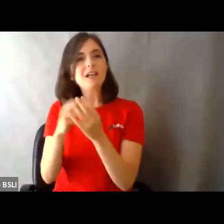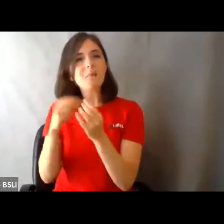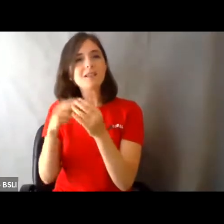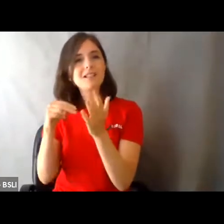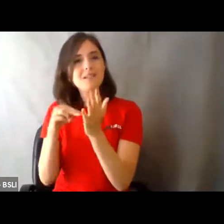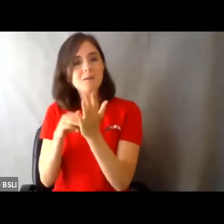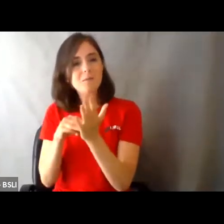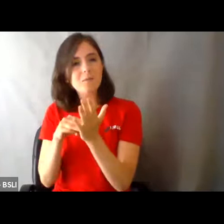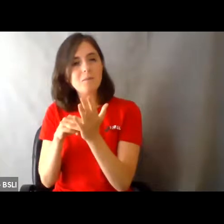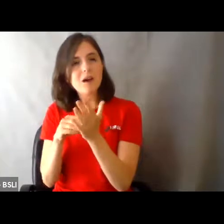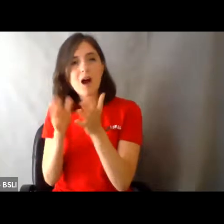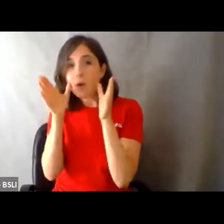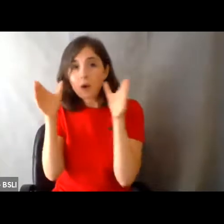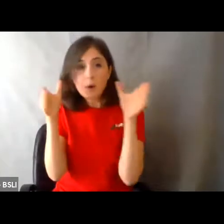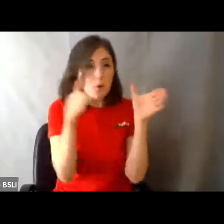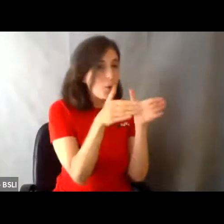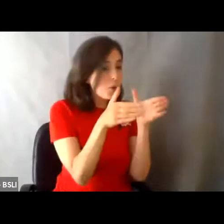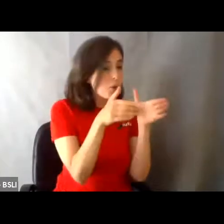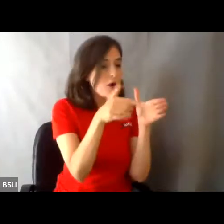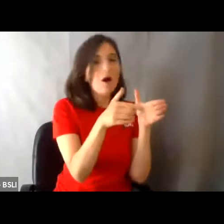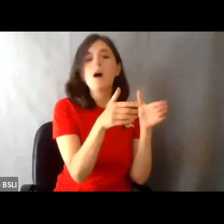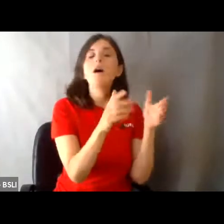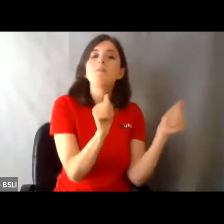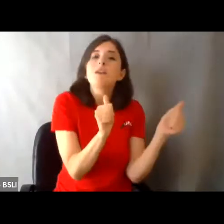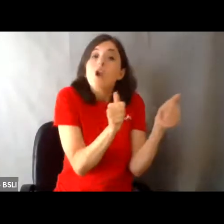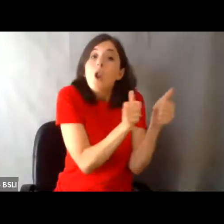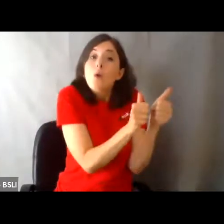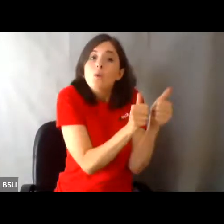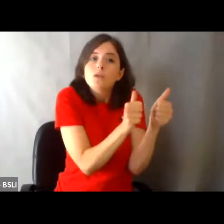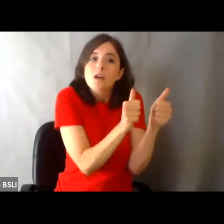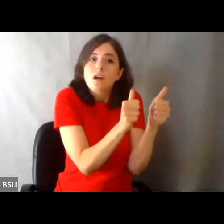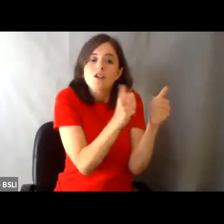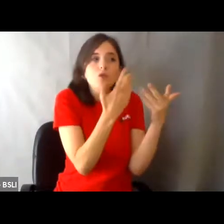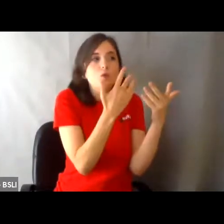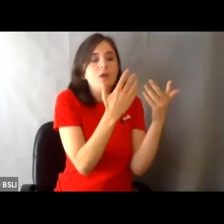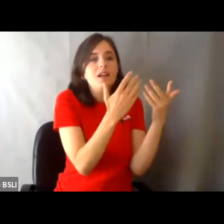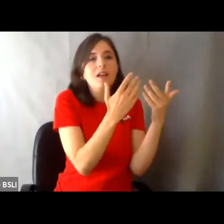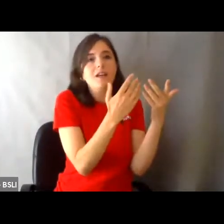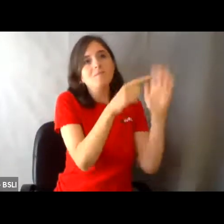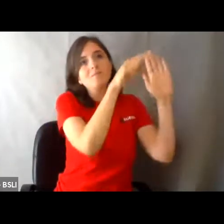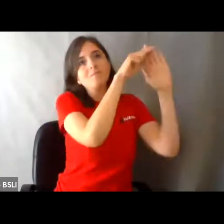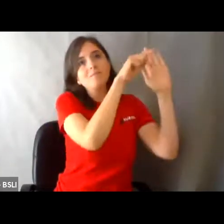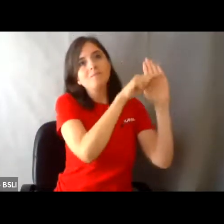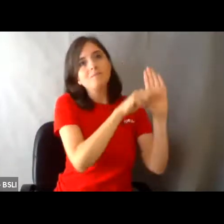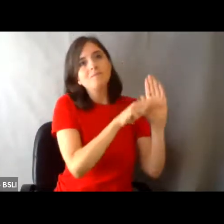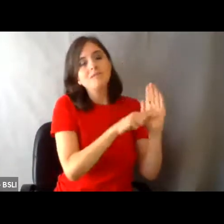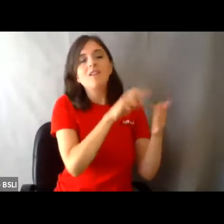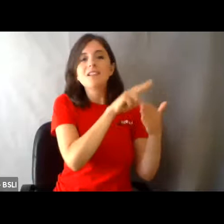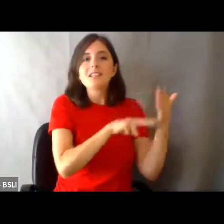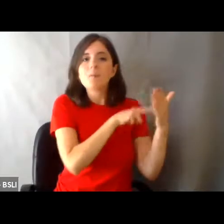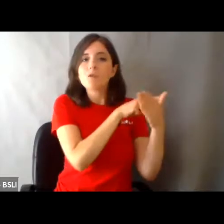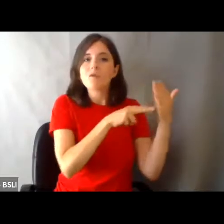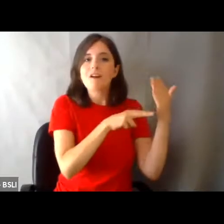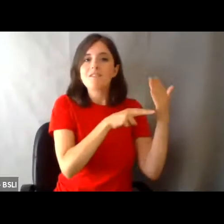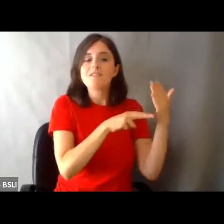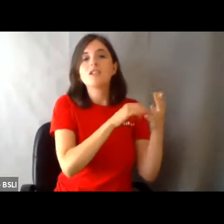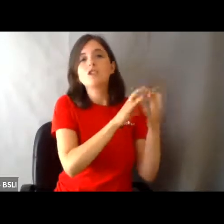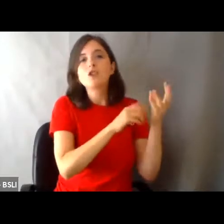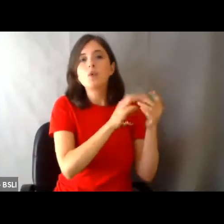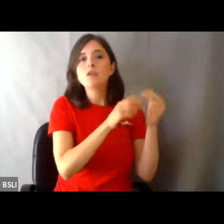closer to the kind of ideals of democratic socialism, which is, you know, based on this idea